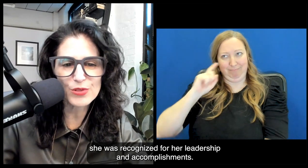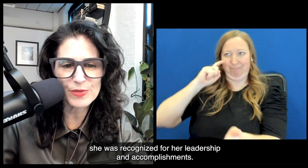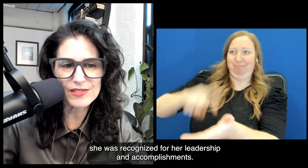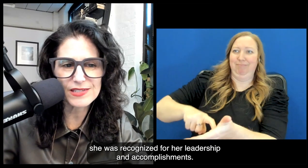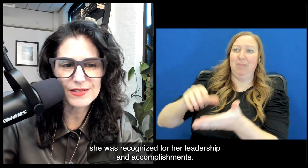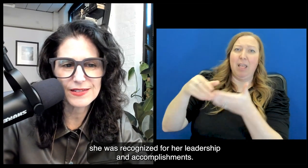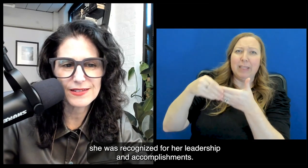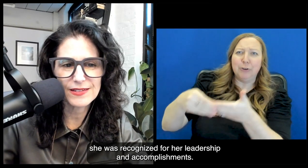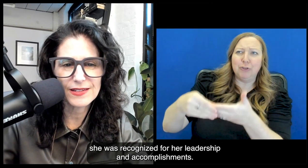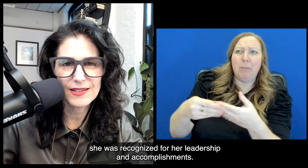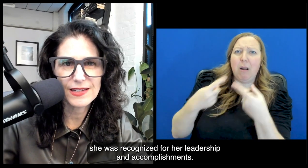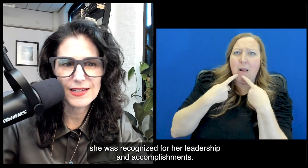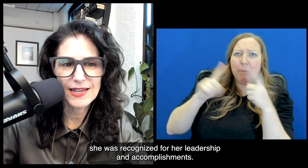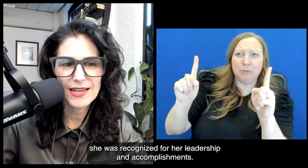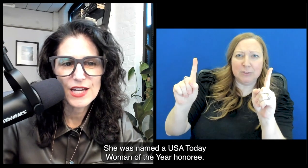and accomplishments.